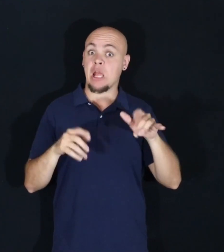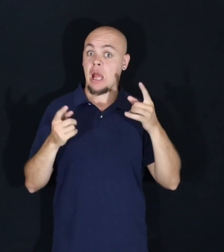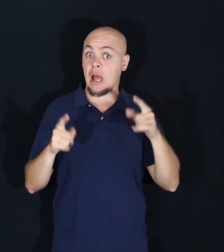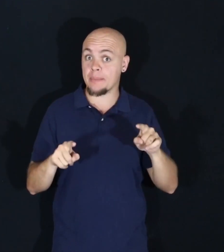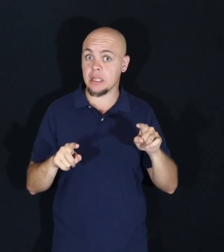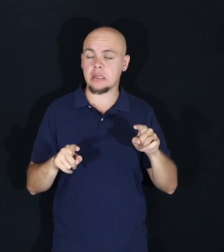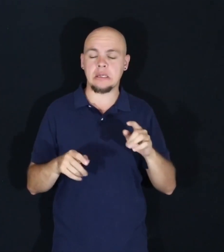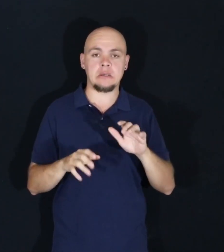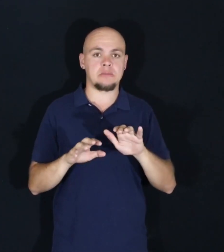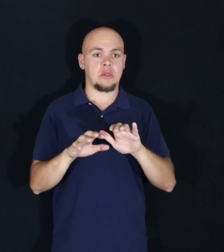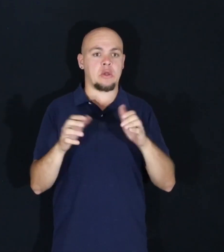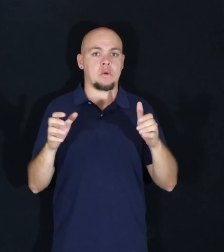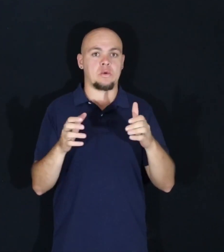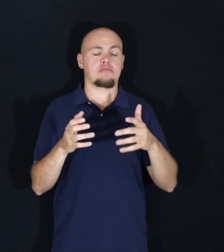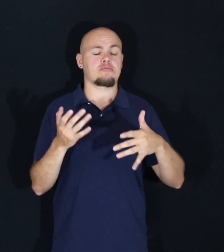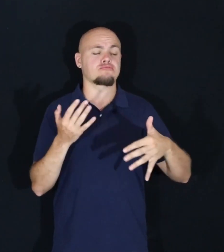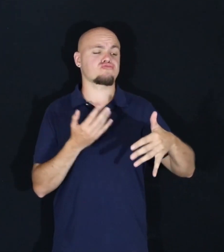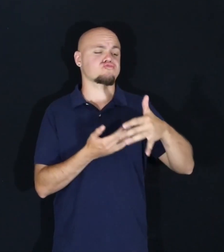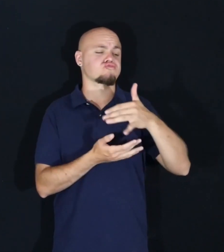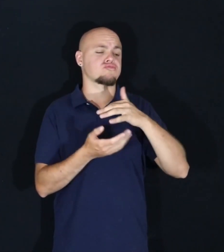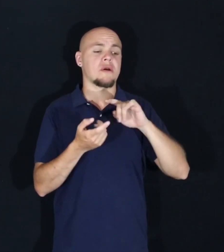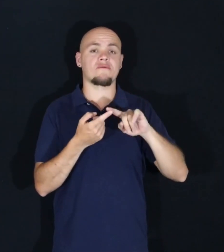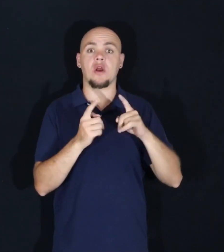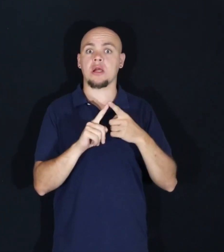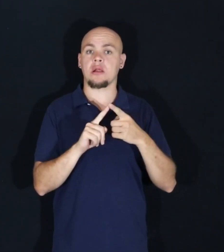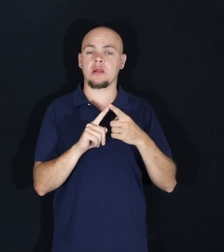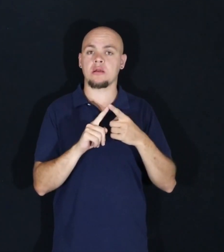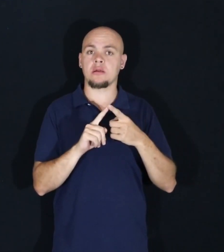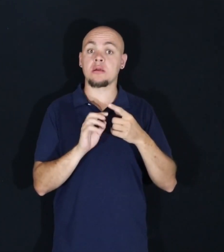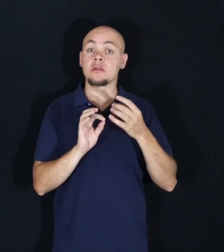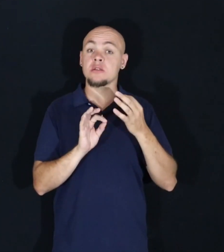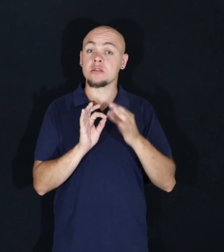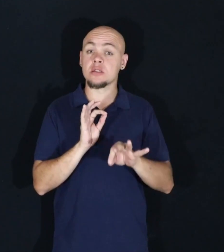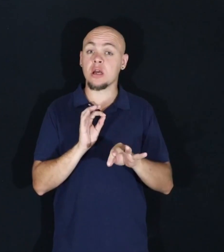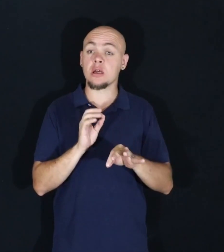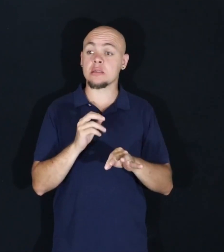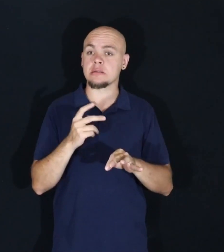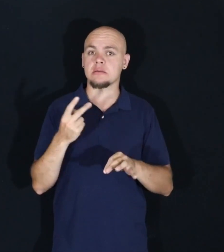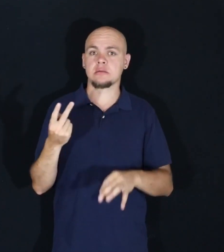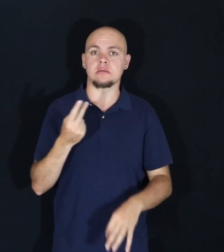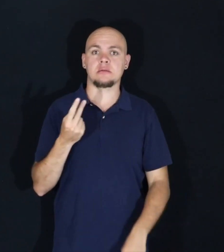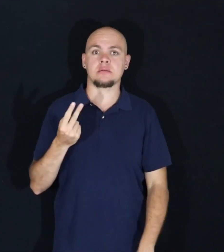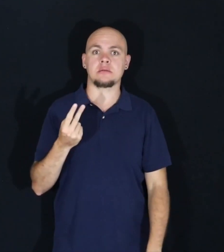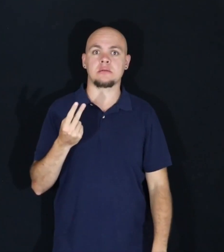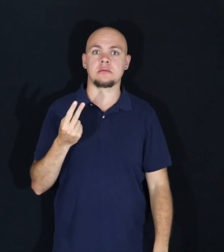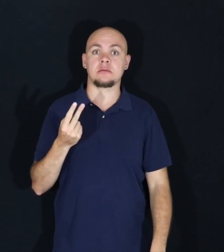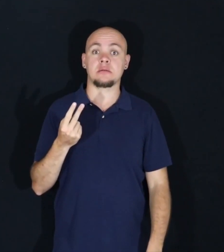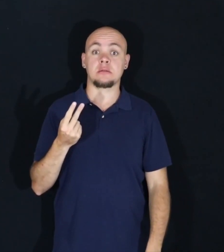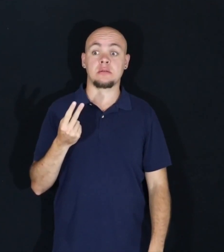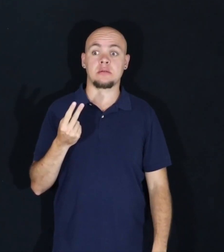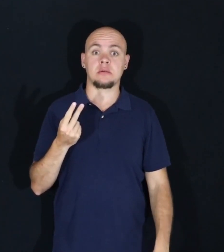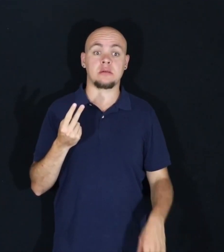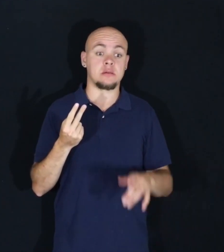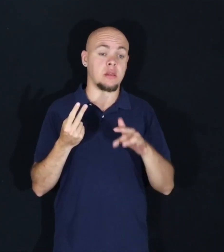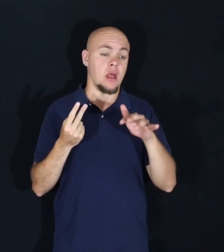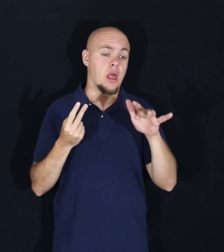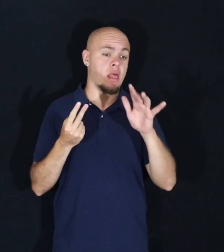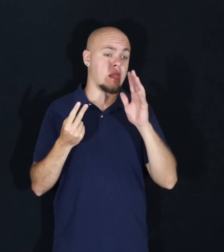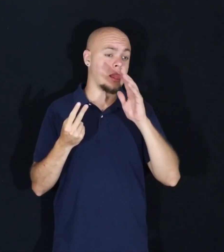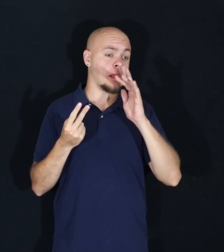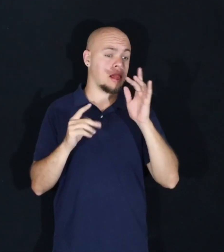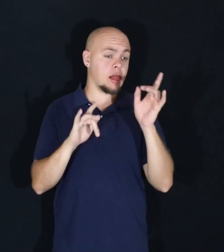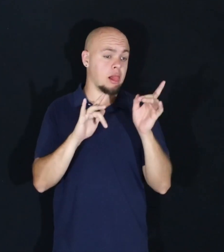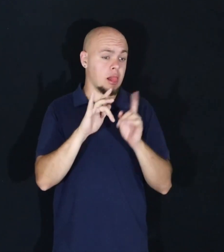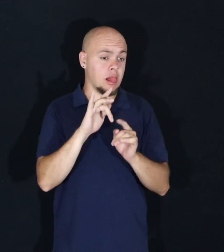supposed to be a group outing between all of our friends turned into just a hangout between me and Alex after everybody else ditched at the